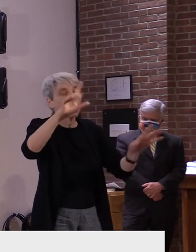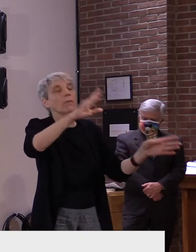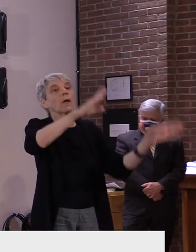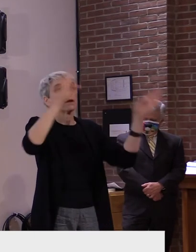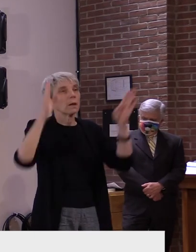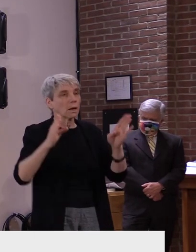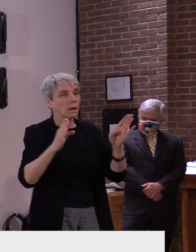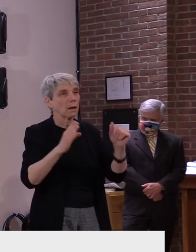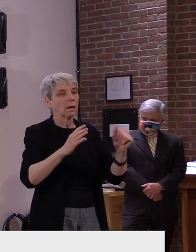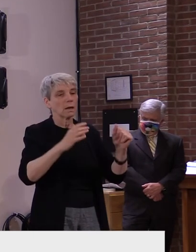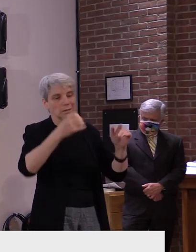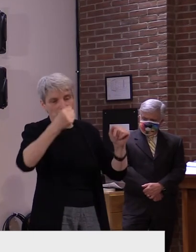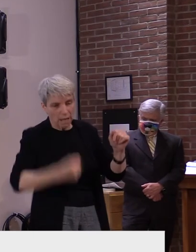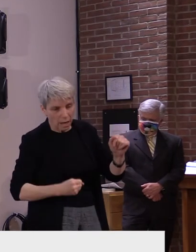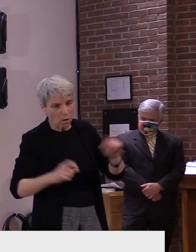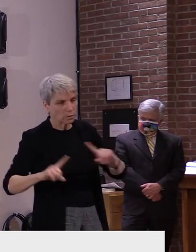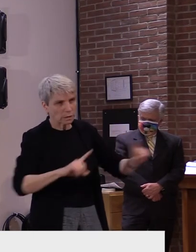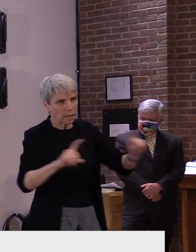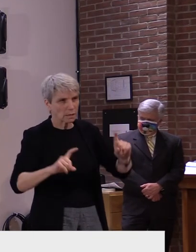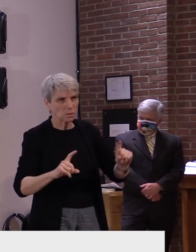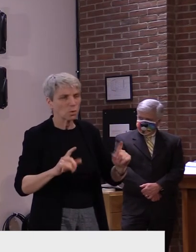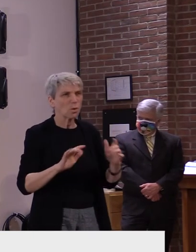to go quadrant by